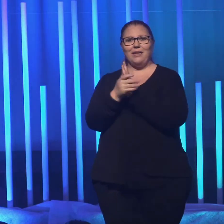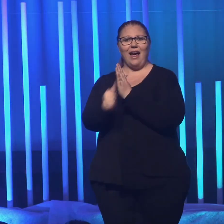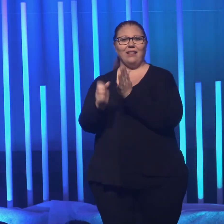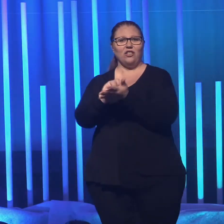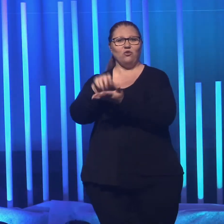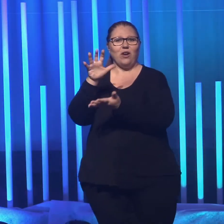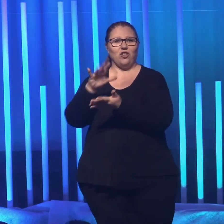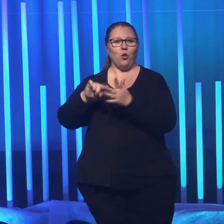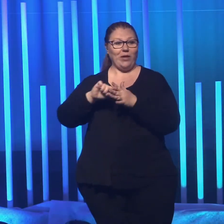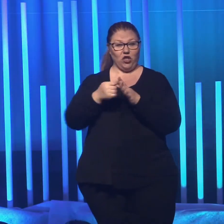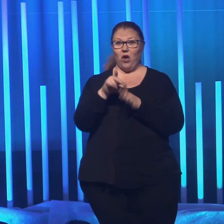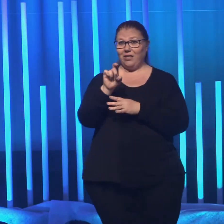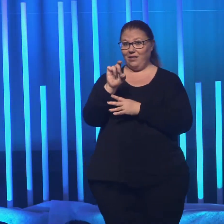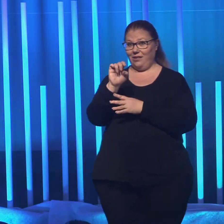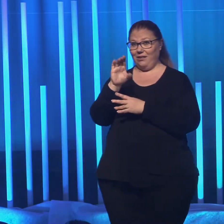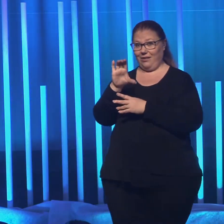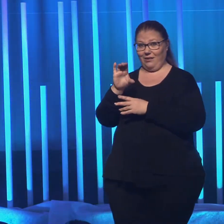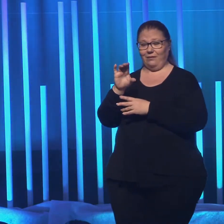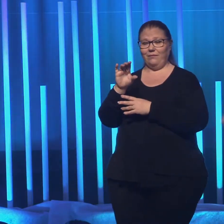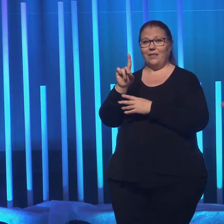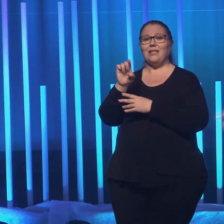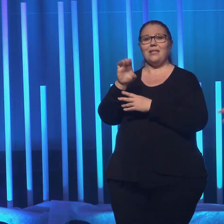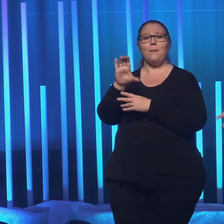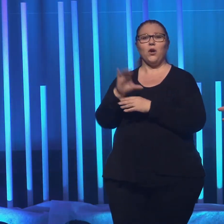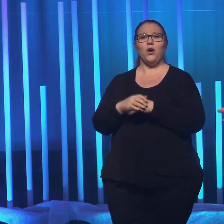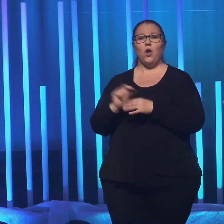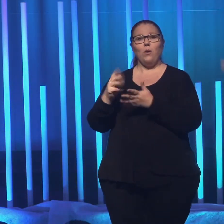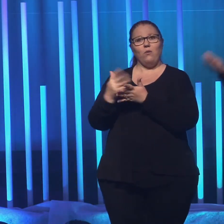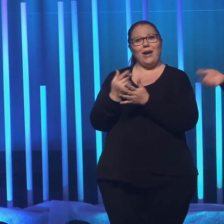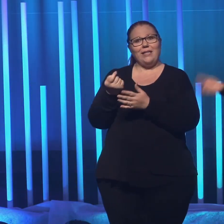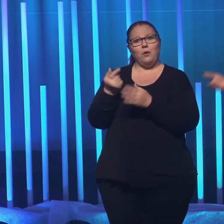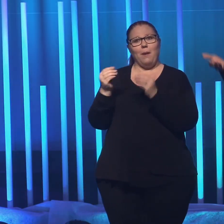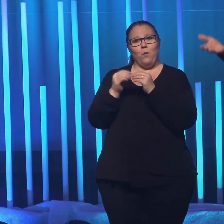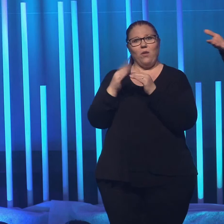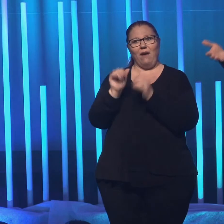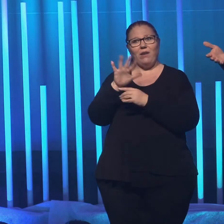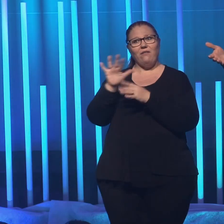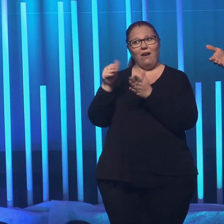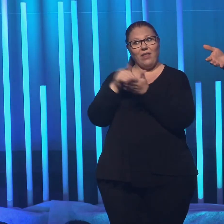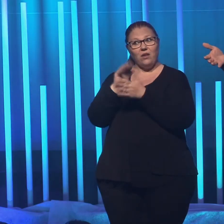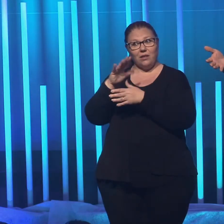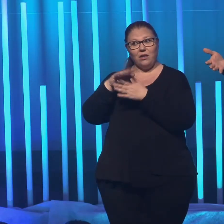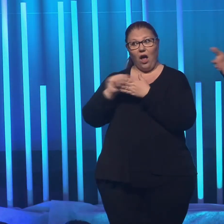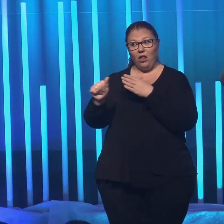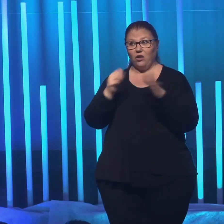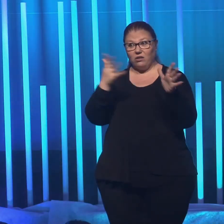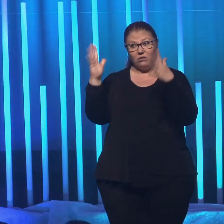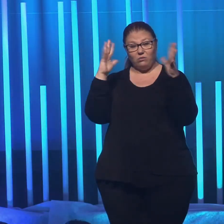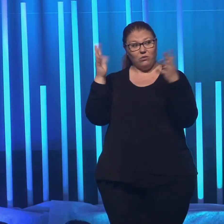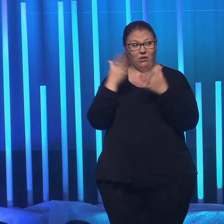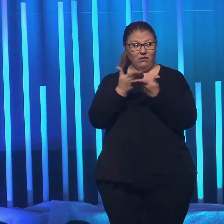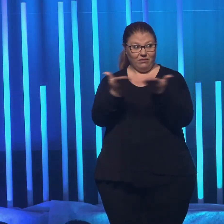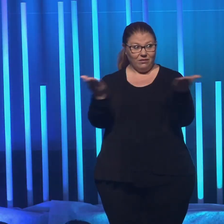December. We had a great December. We raised a little over $55,000 so far towards that goal. Give yourselves a great big hand.